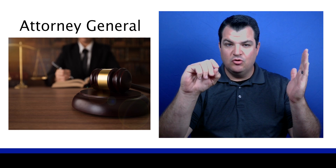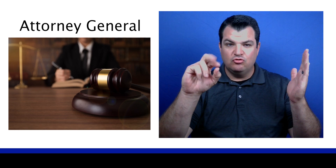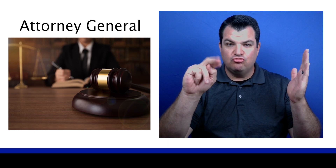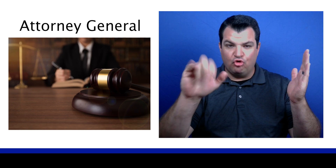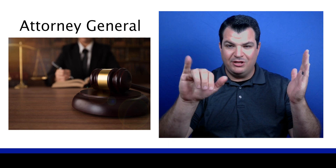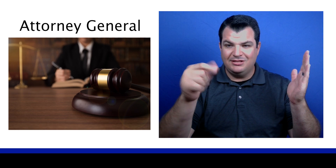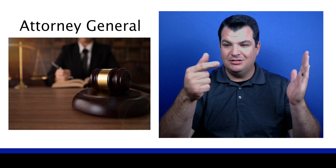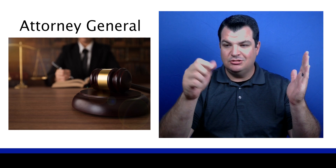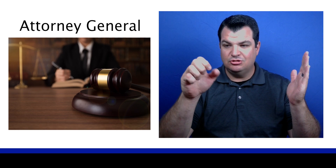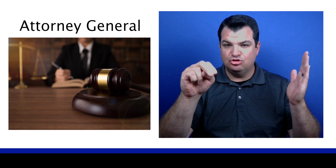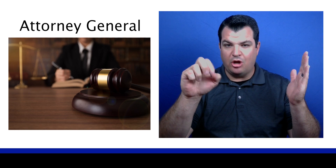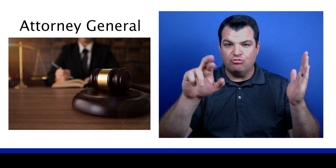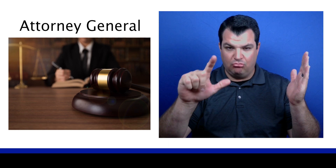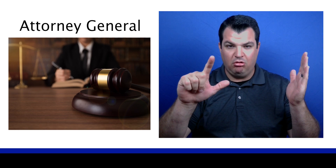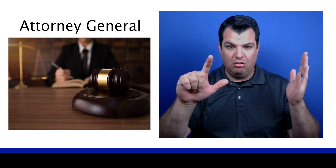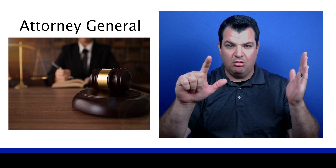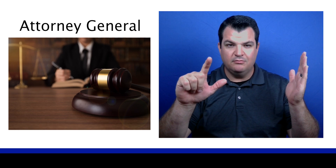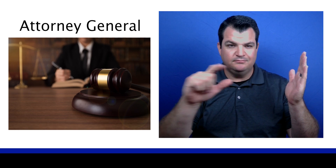Attorney General.